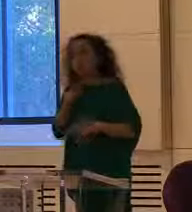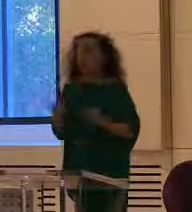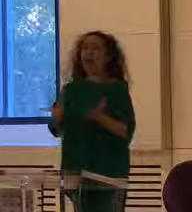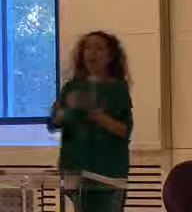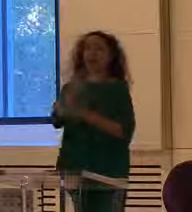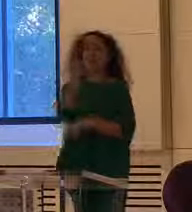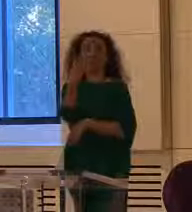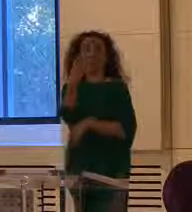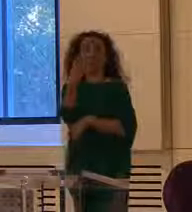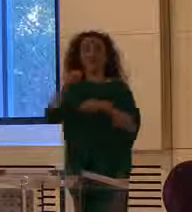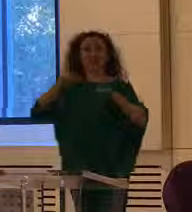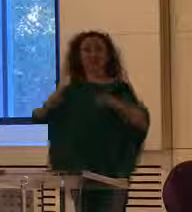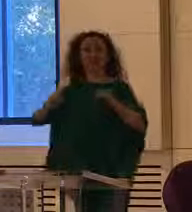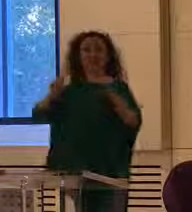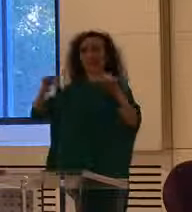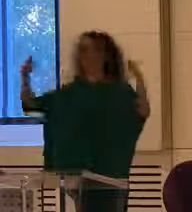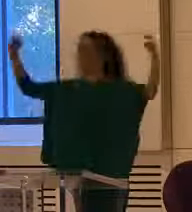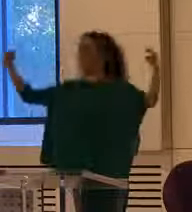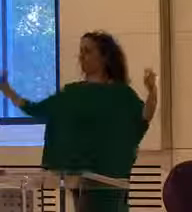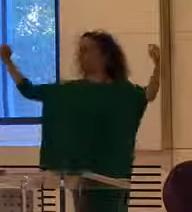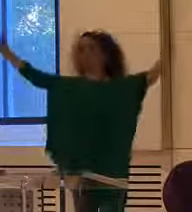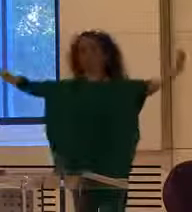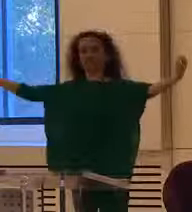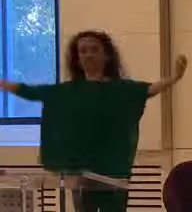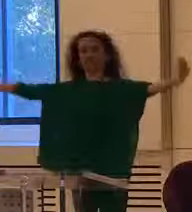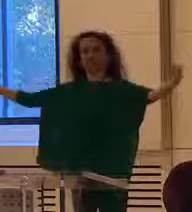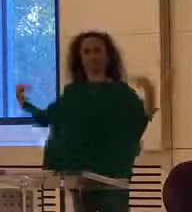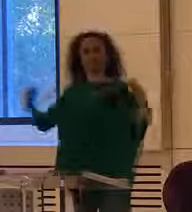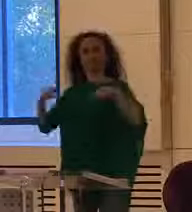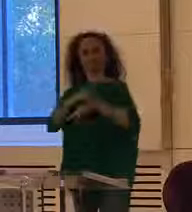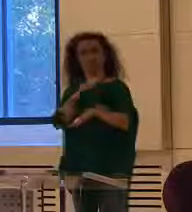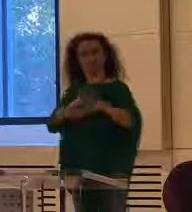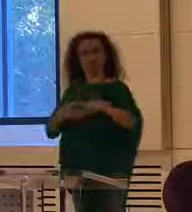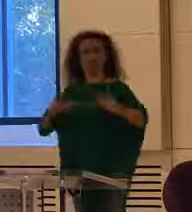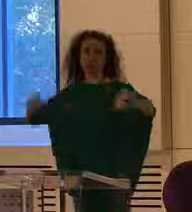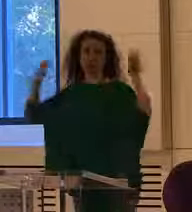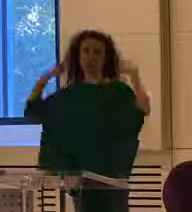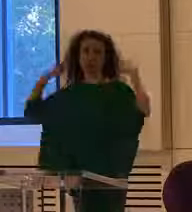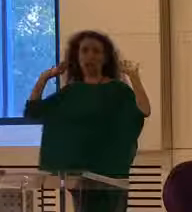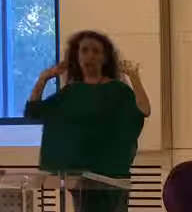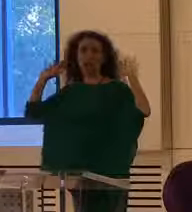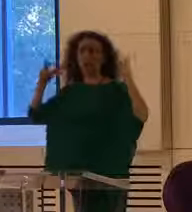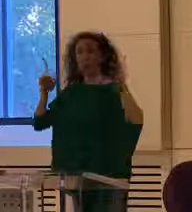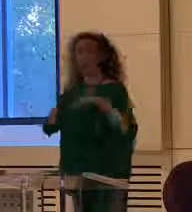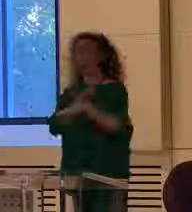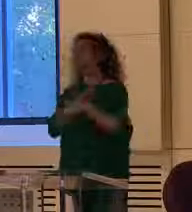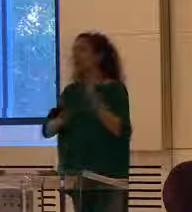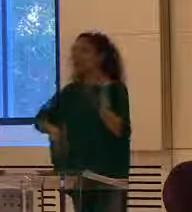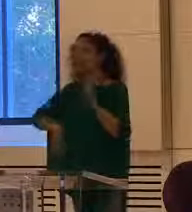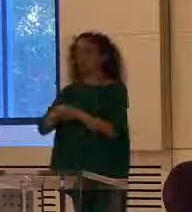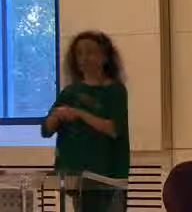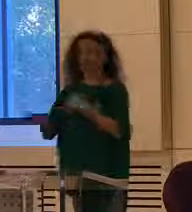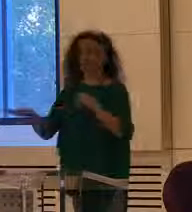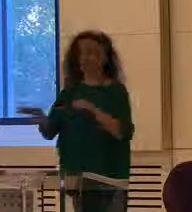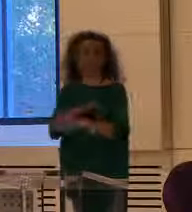hours. And we added then 4 extra slip seats, and they too have been sold out.